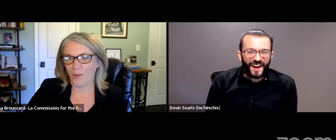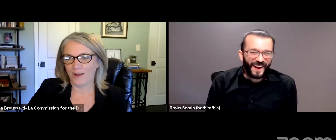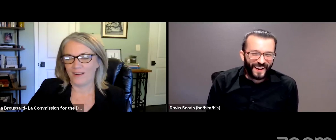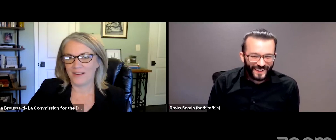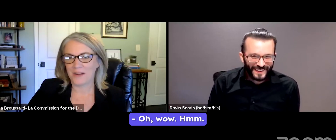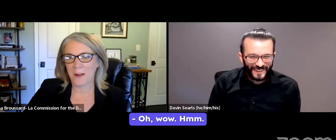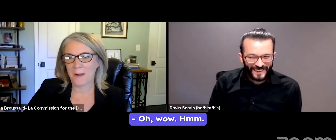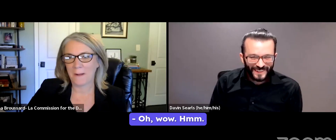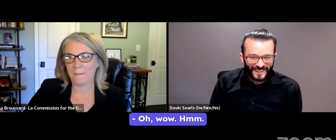Oh, wow.